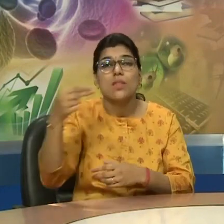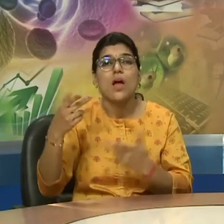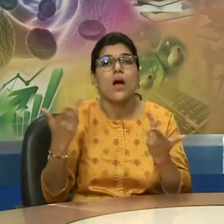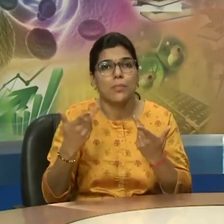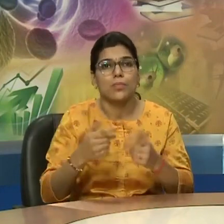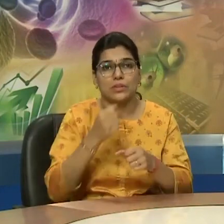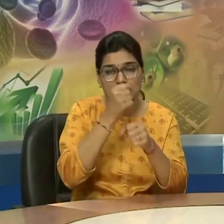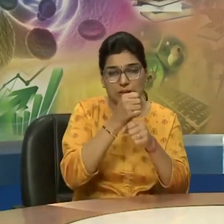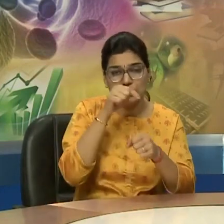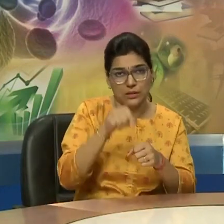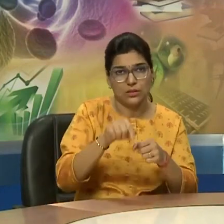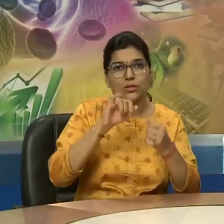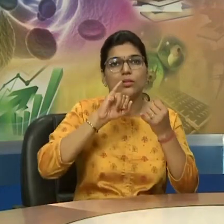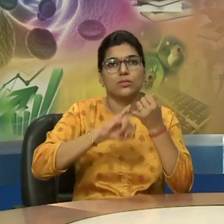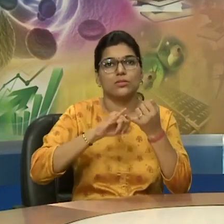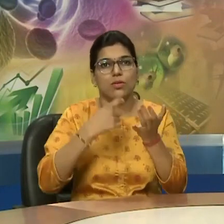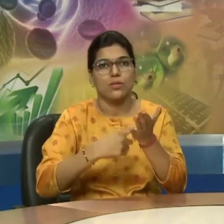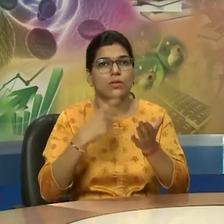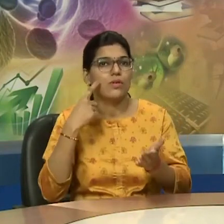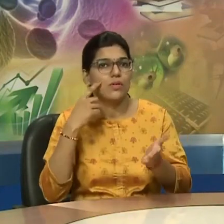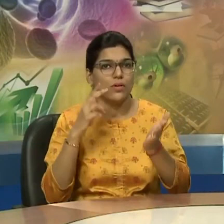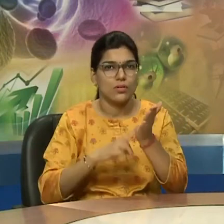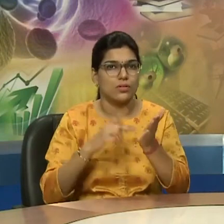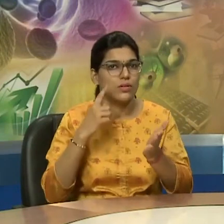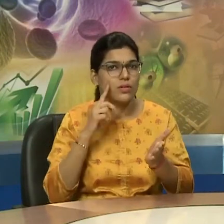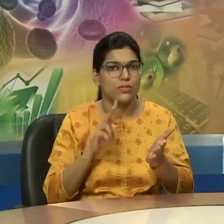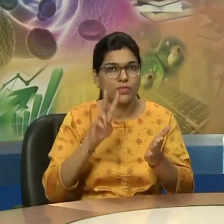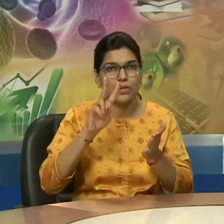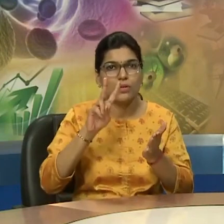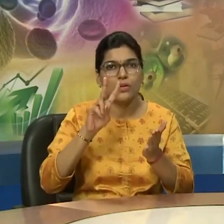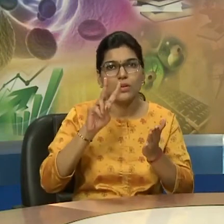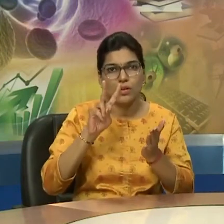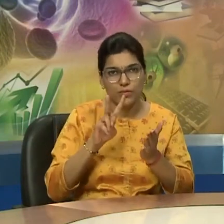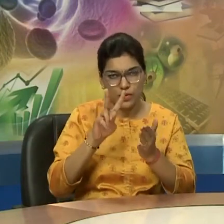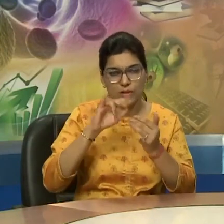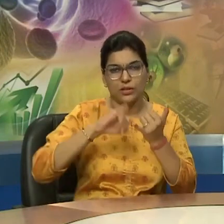Tragedy at school G. Srivasan in